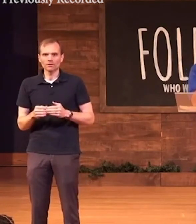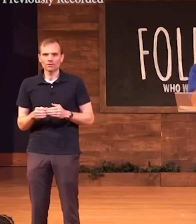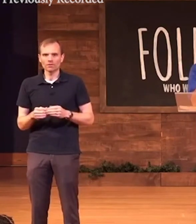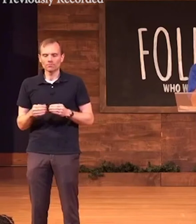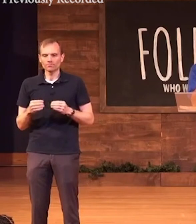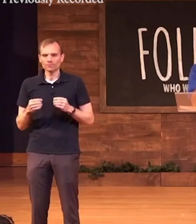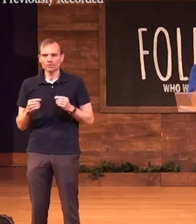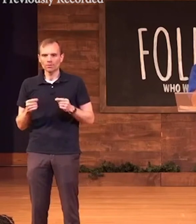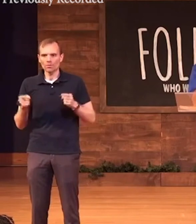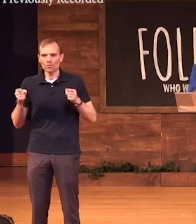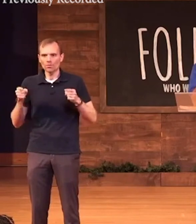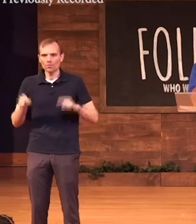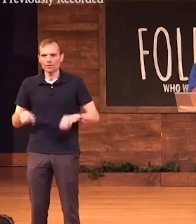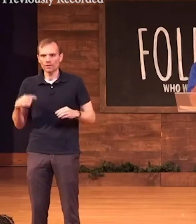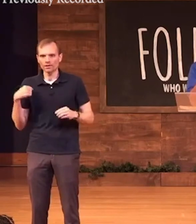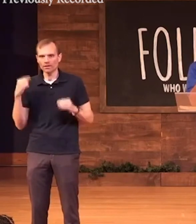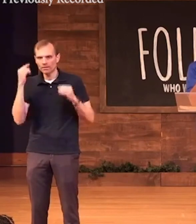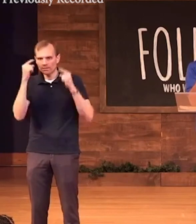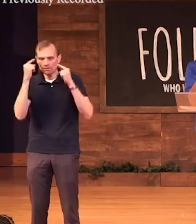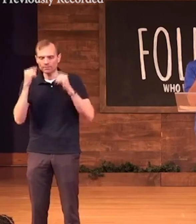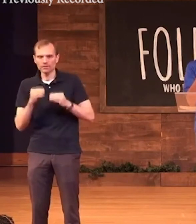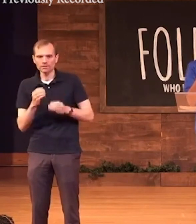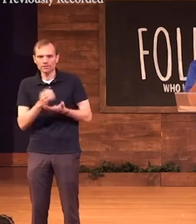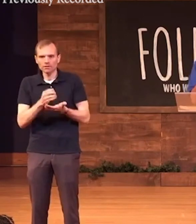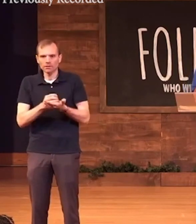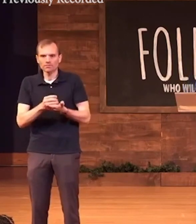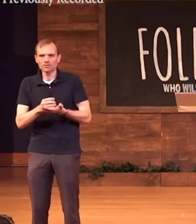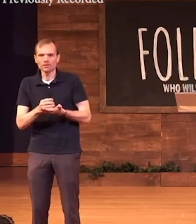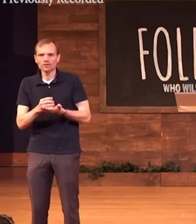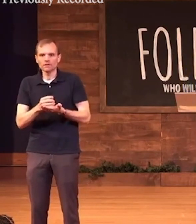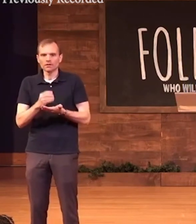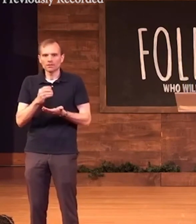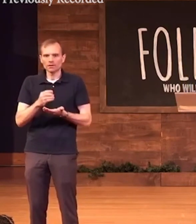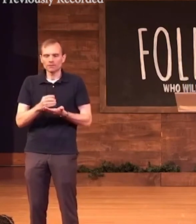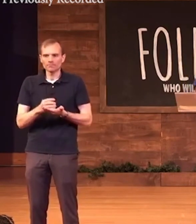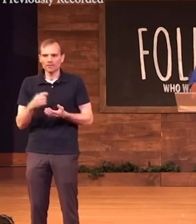of the old phrase, my cup runneth over.